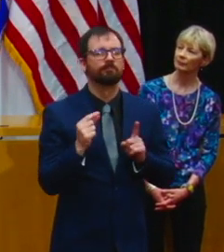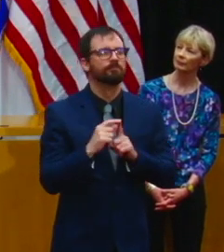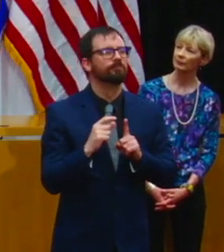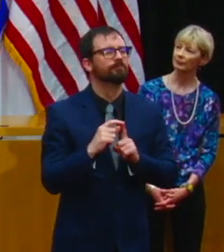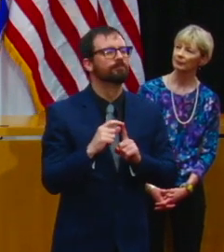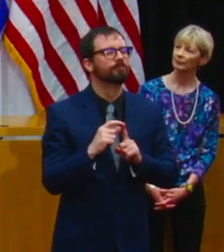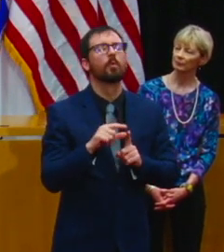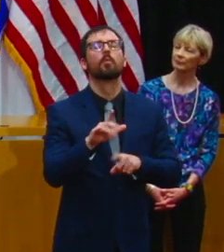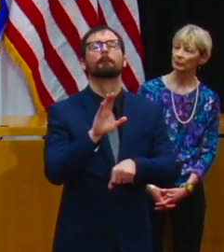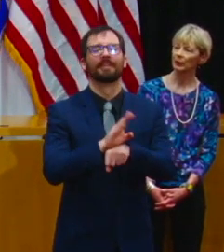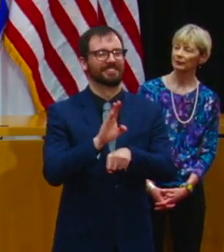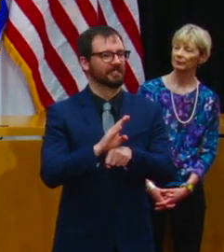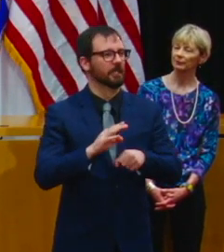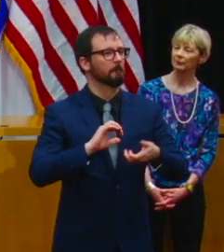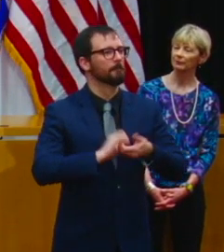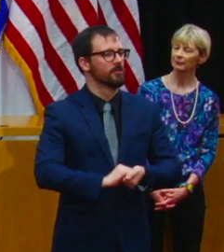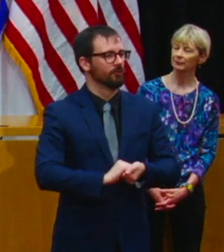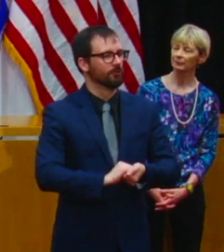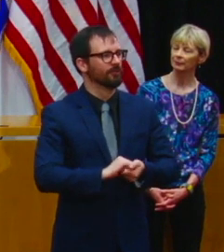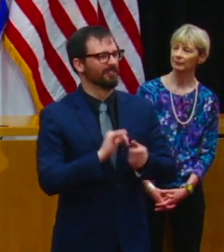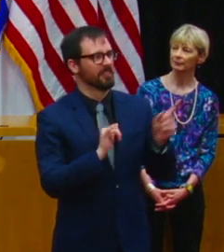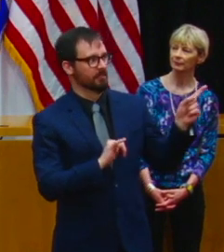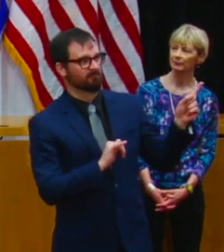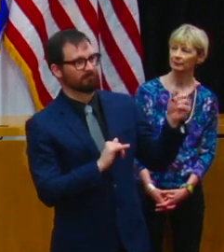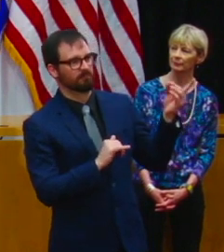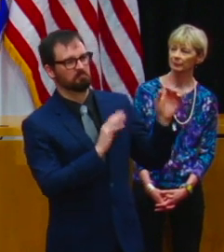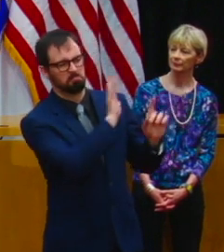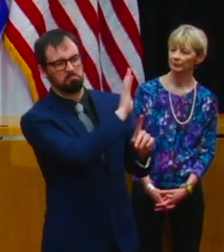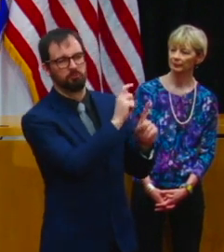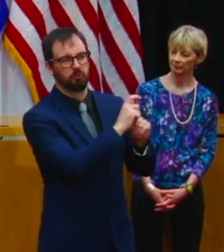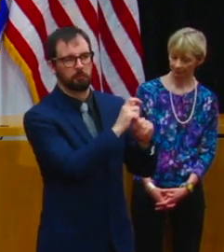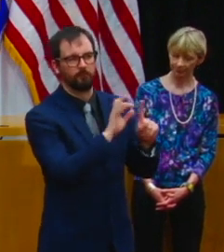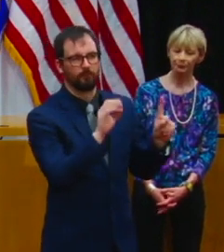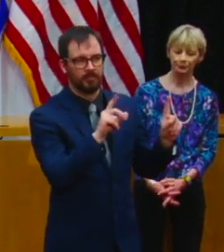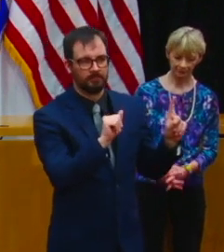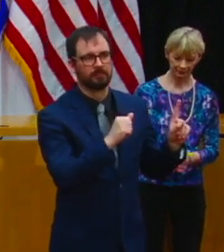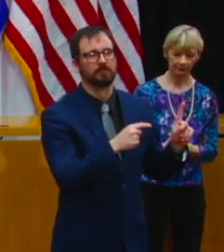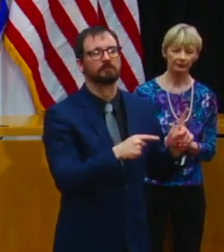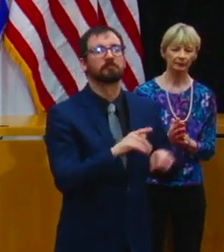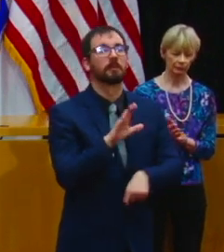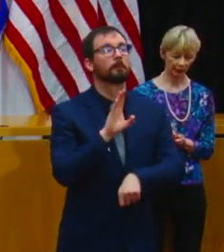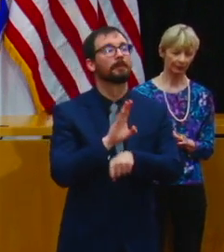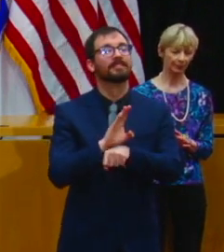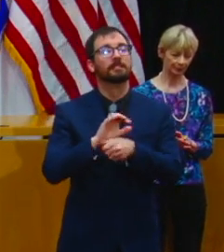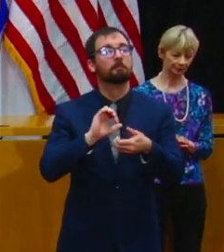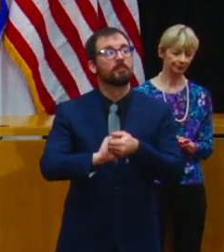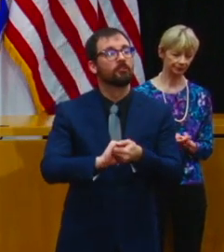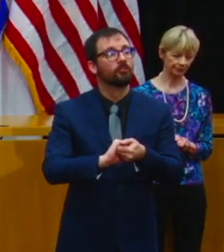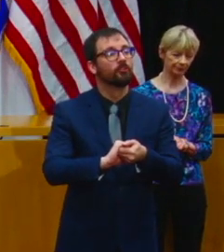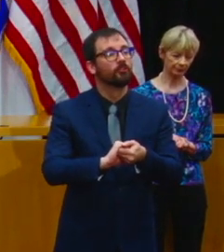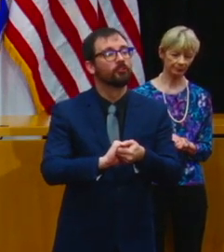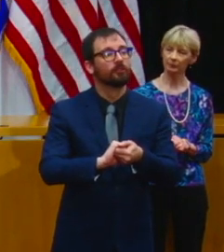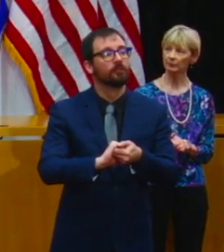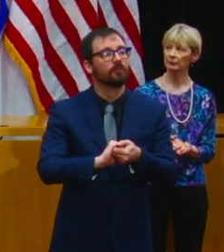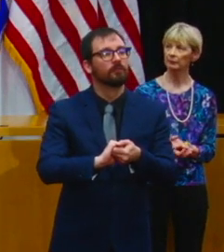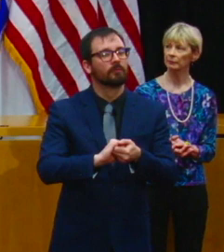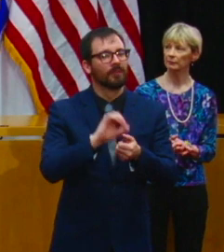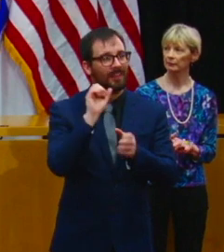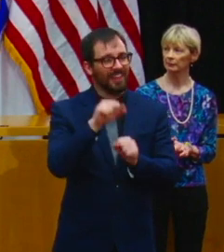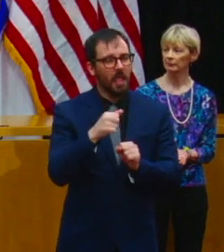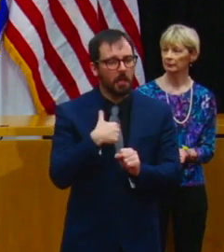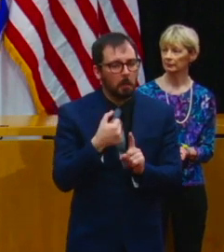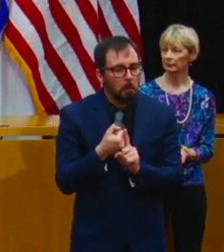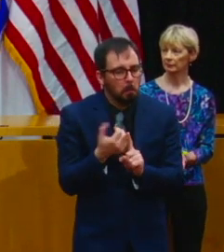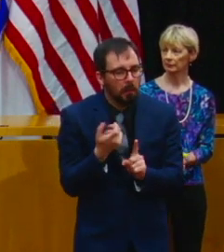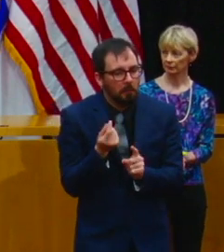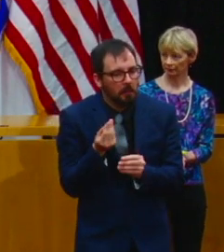quite business partners, but it was something like business partners could share limited information. And what they were really saying